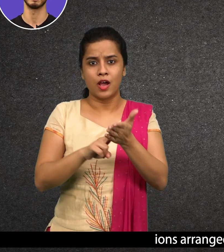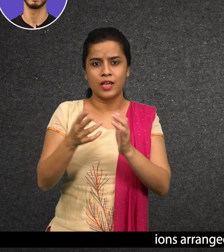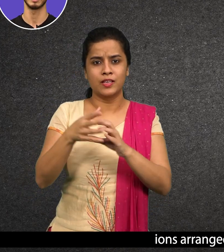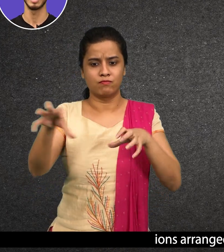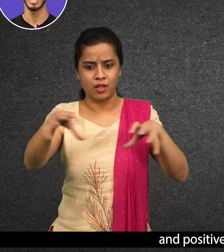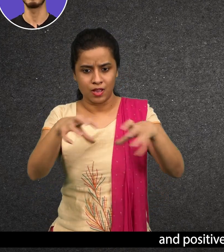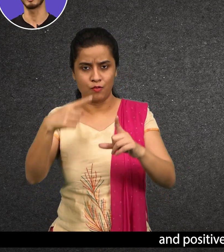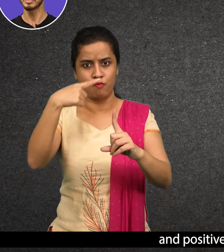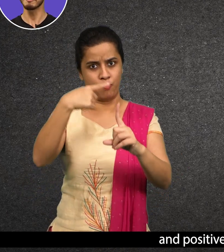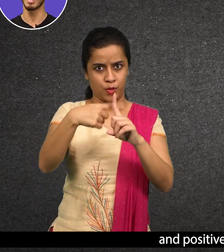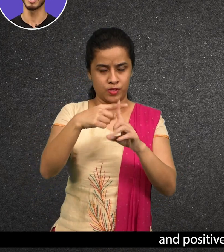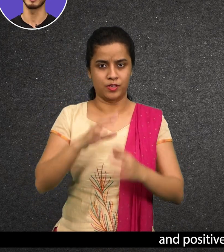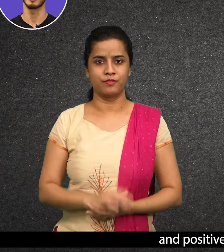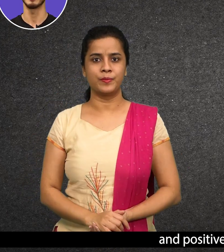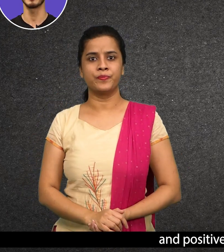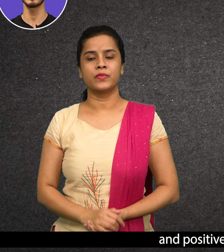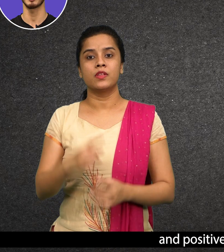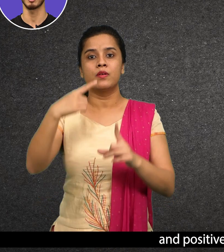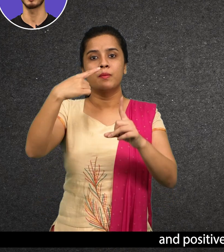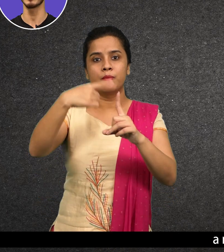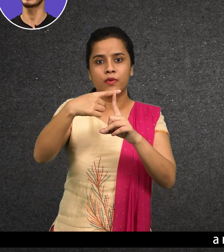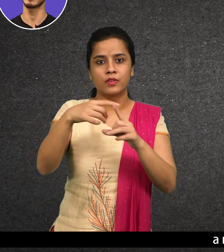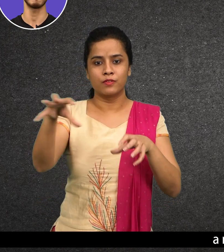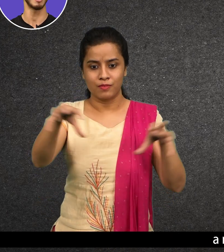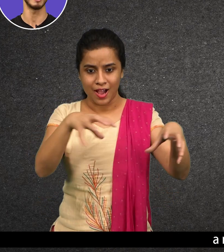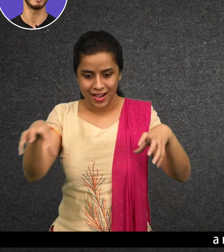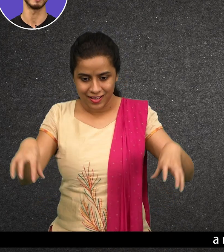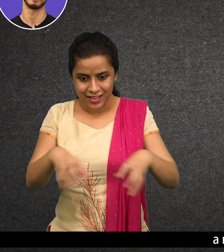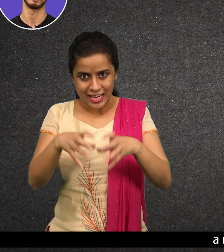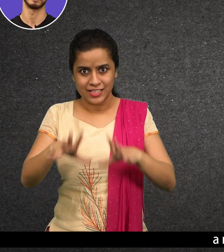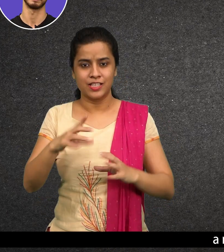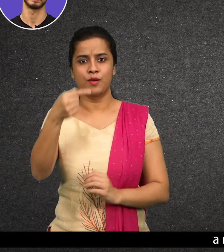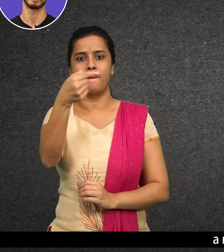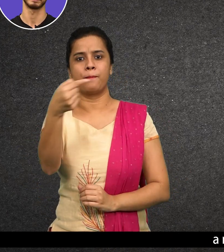ion and positive ion arranged around a negative ion.